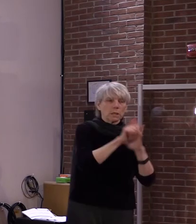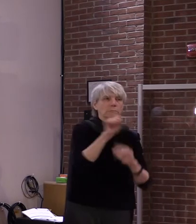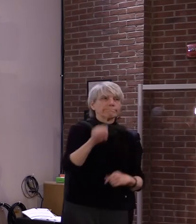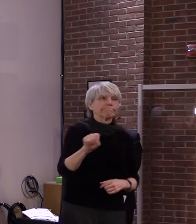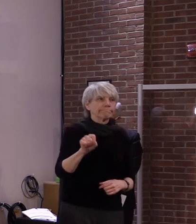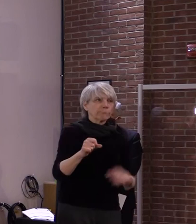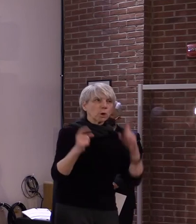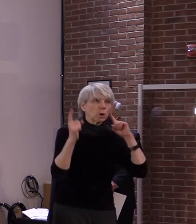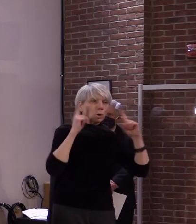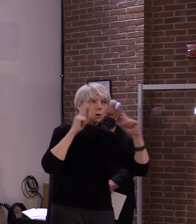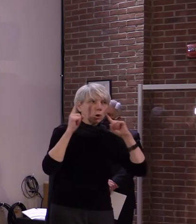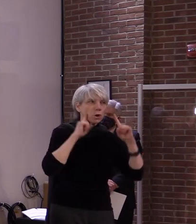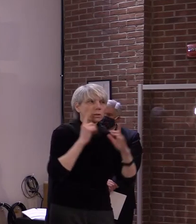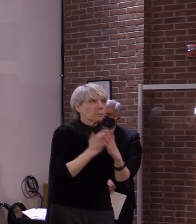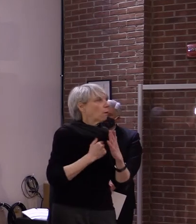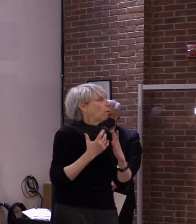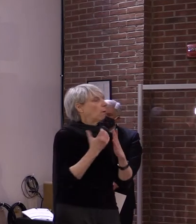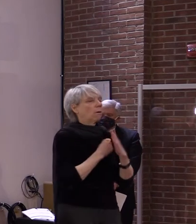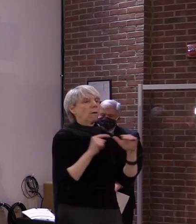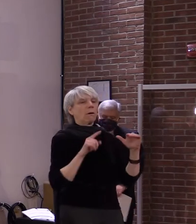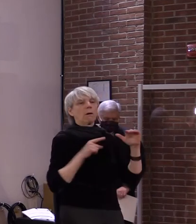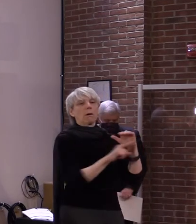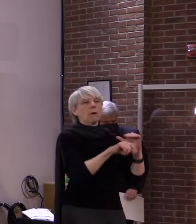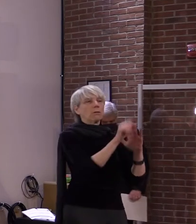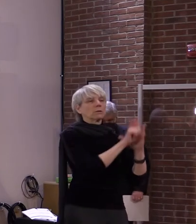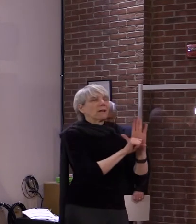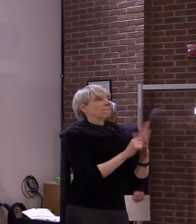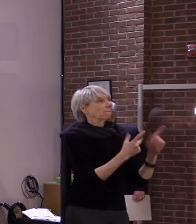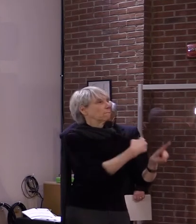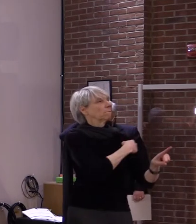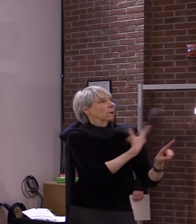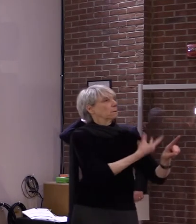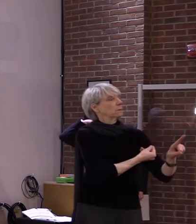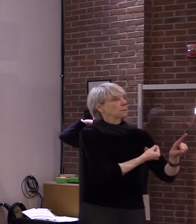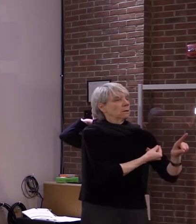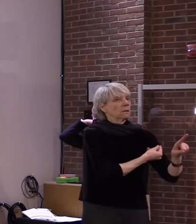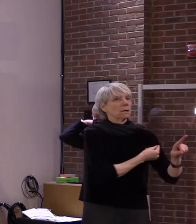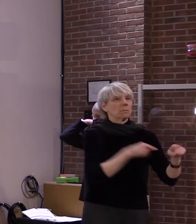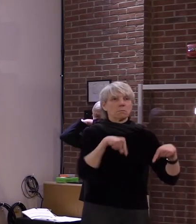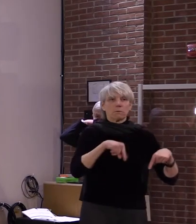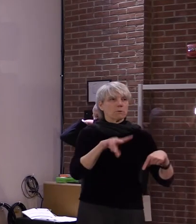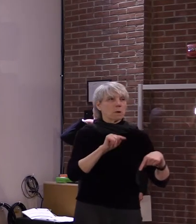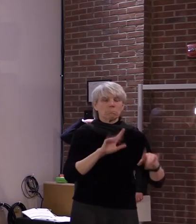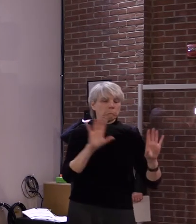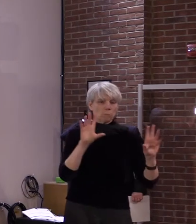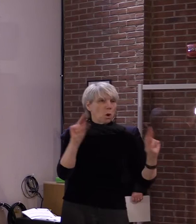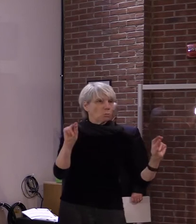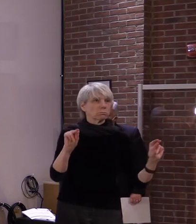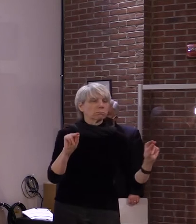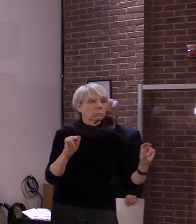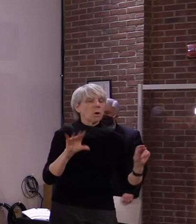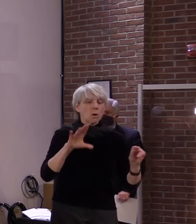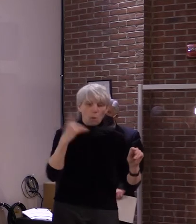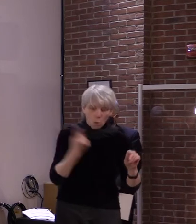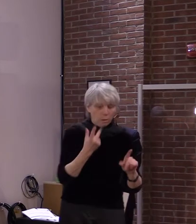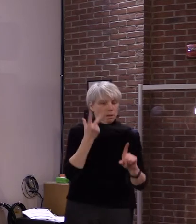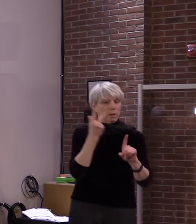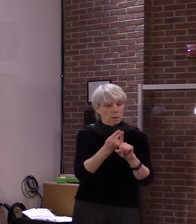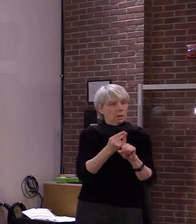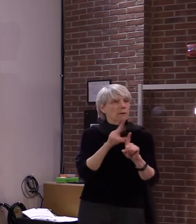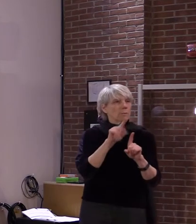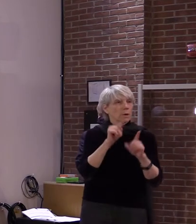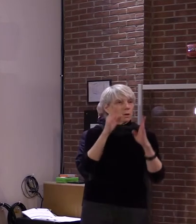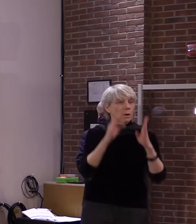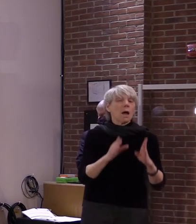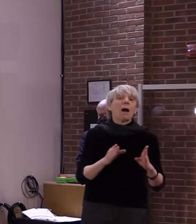reports but but we're requiring them to be vermonters so um again doesn't mean that someone isn't